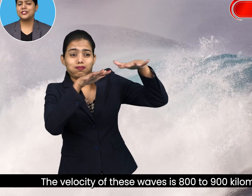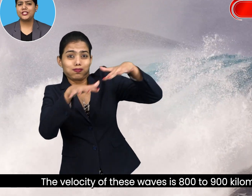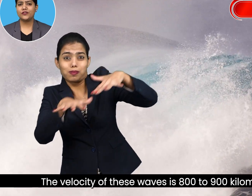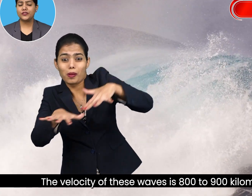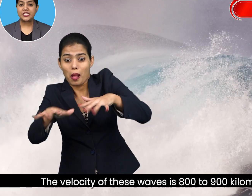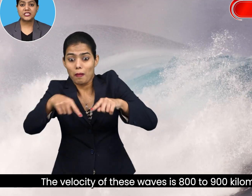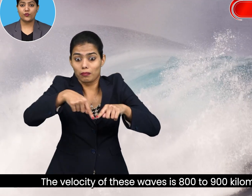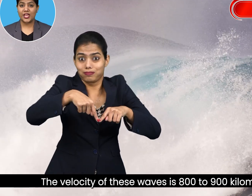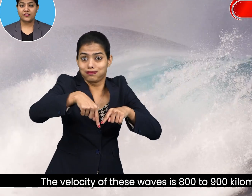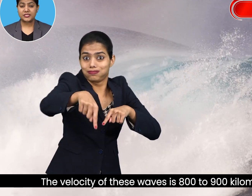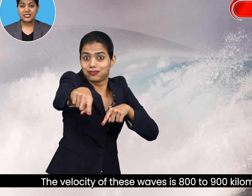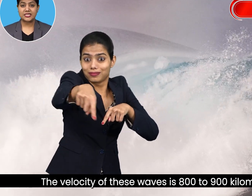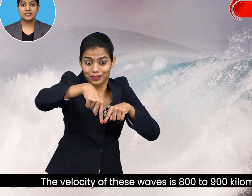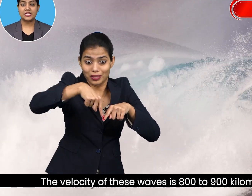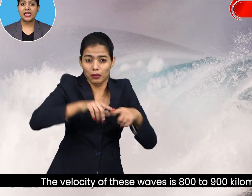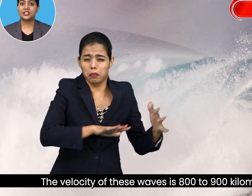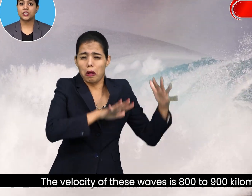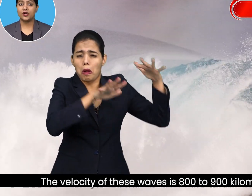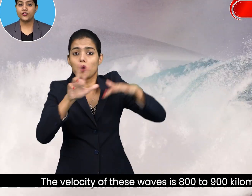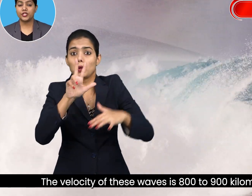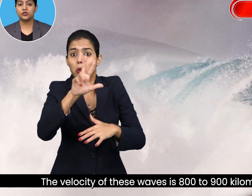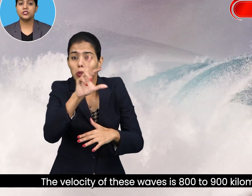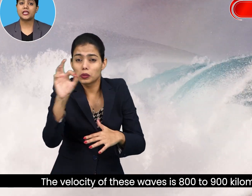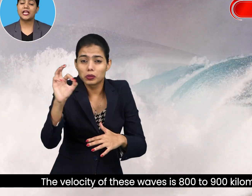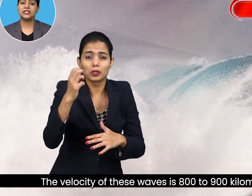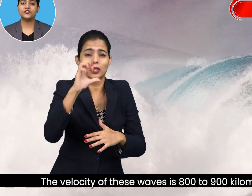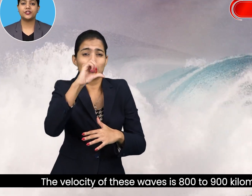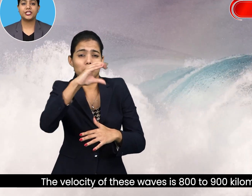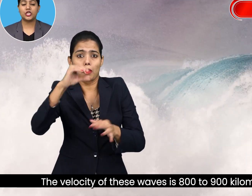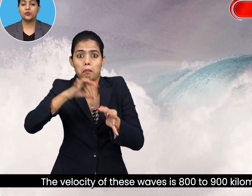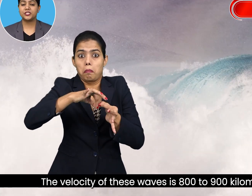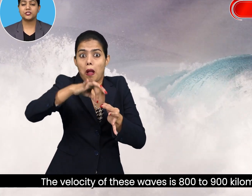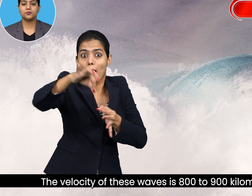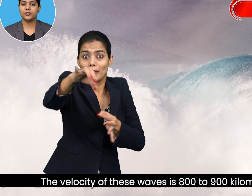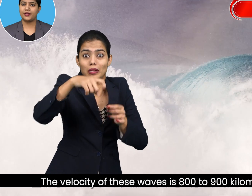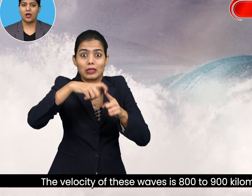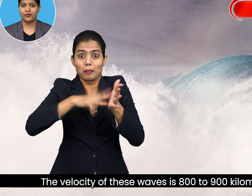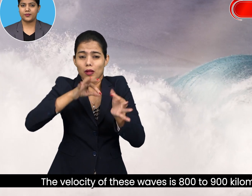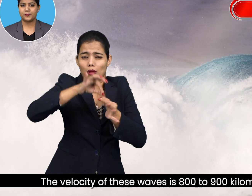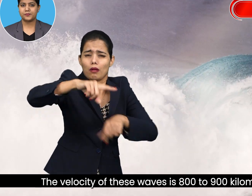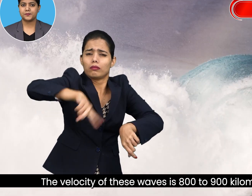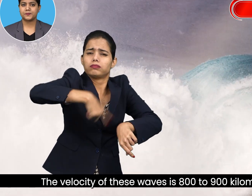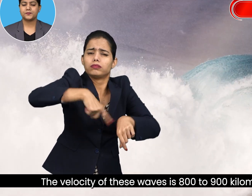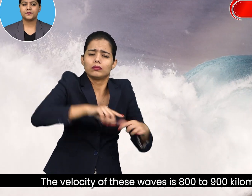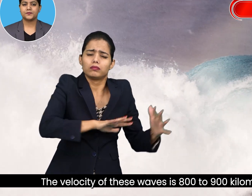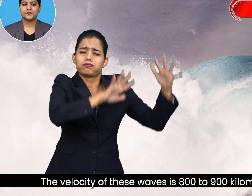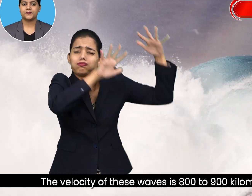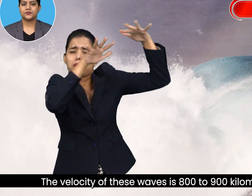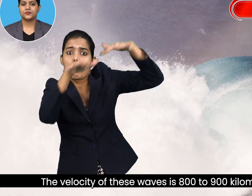The velocity of these waves is 800 to 900 kilometers per hour.